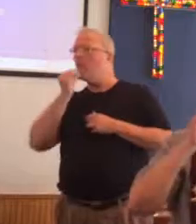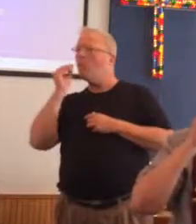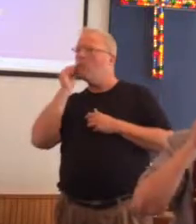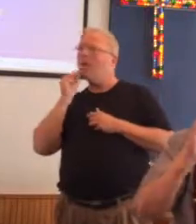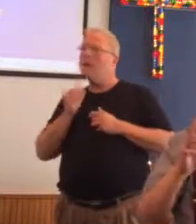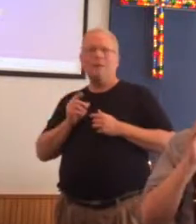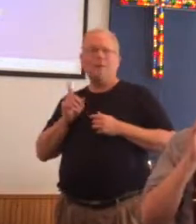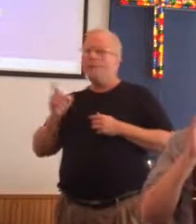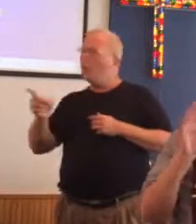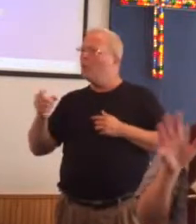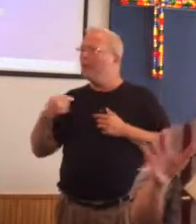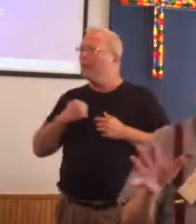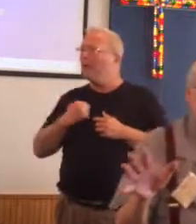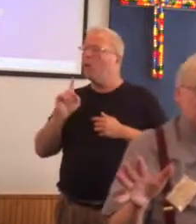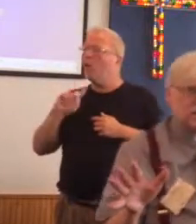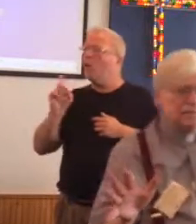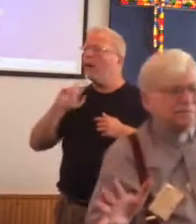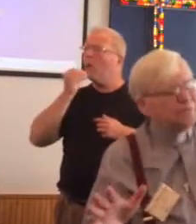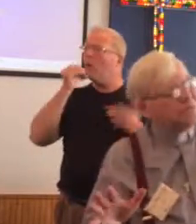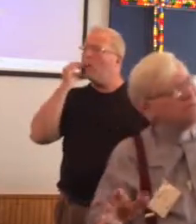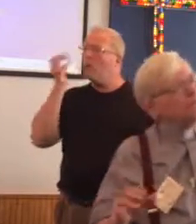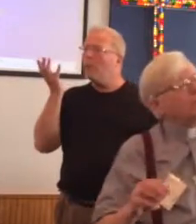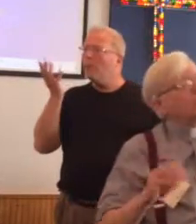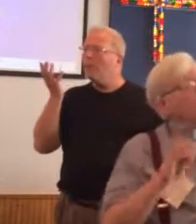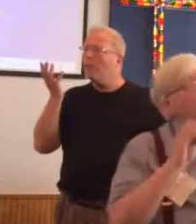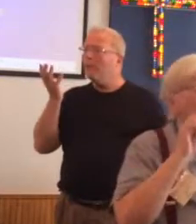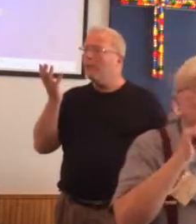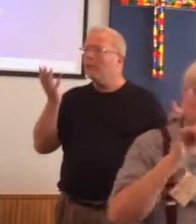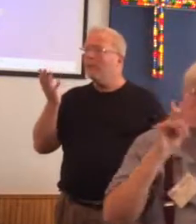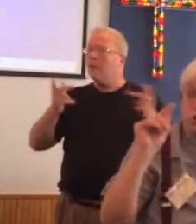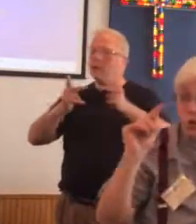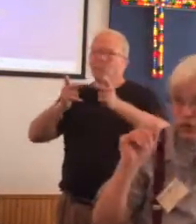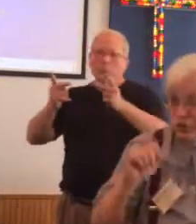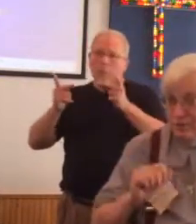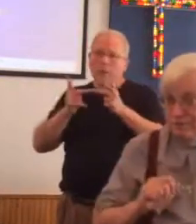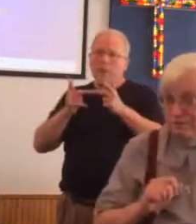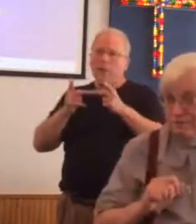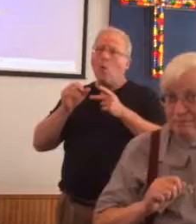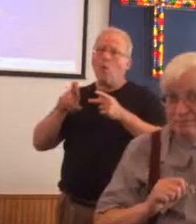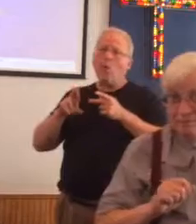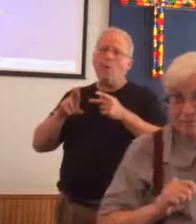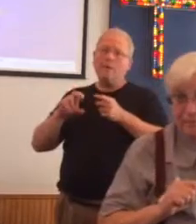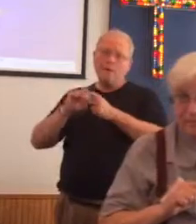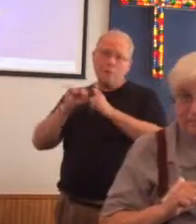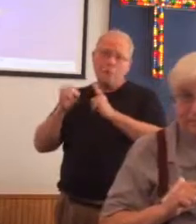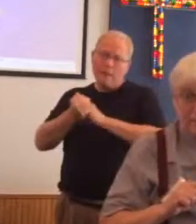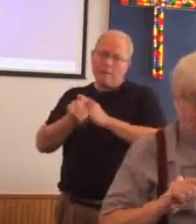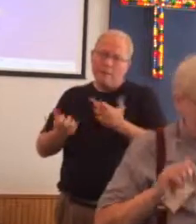You know? Whether that's a place or a situation.